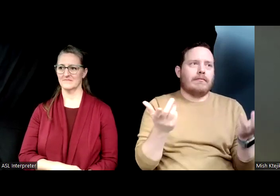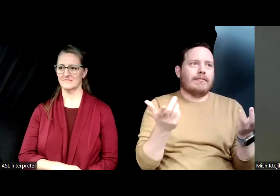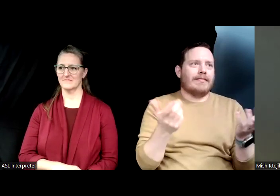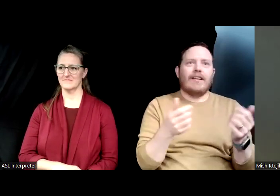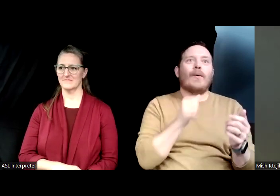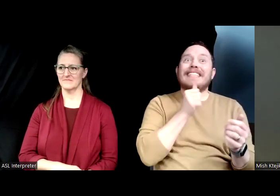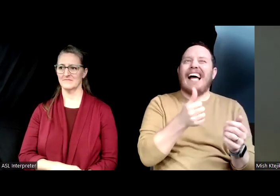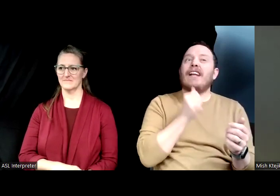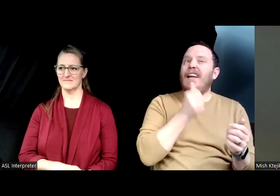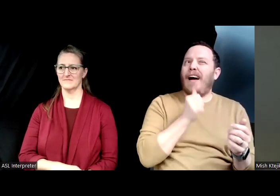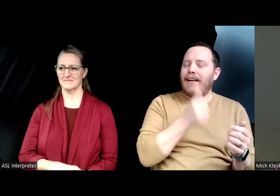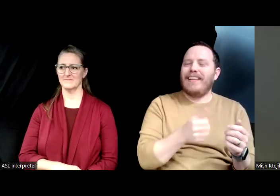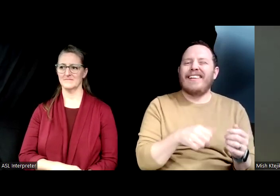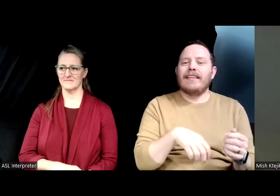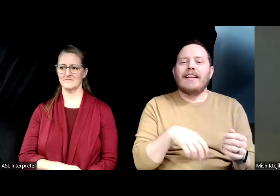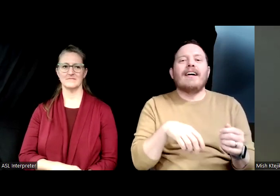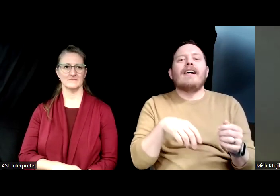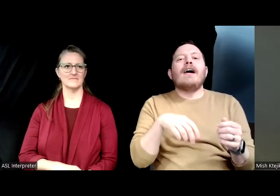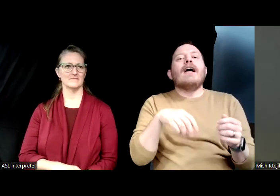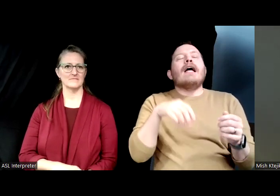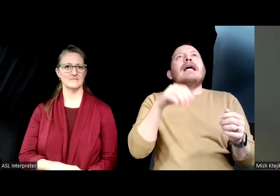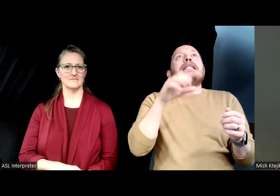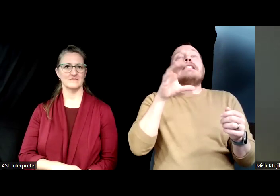was made to be a supervisor or a mentor,